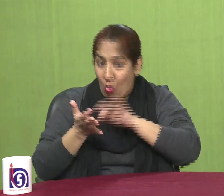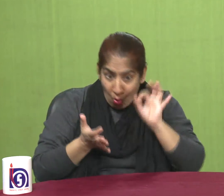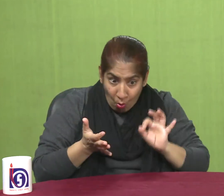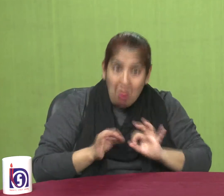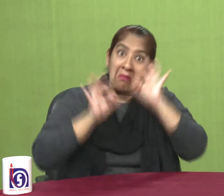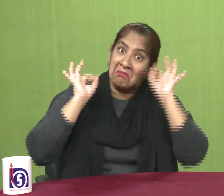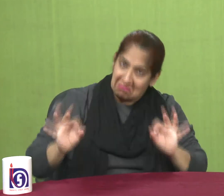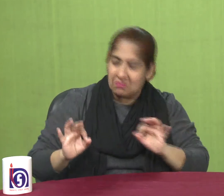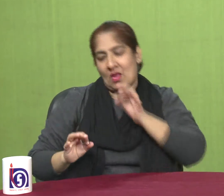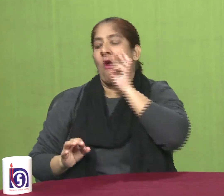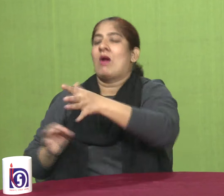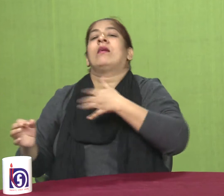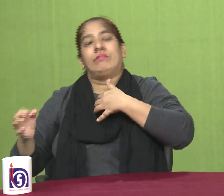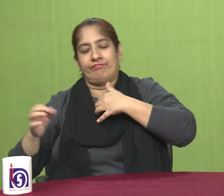which keeps the order credible.